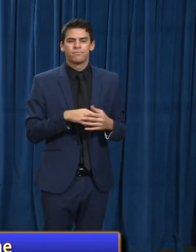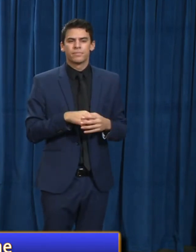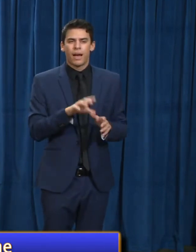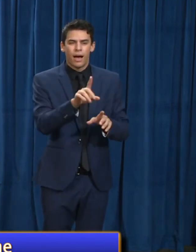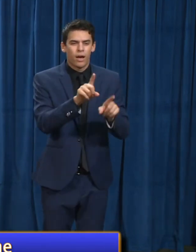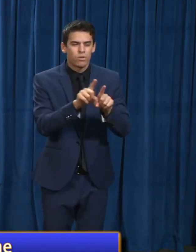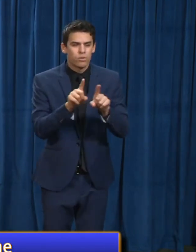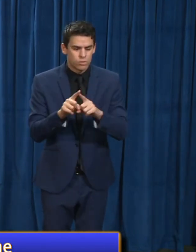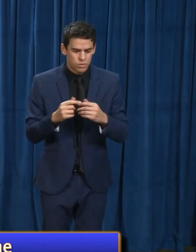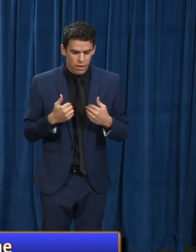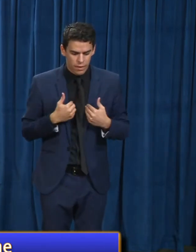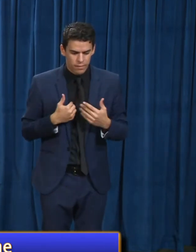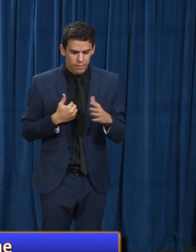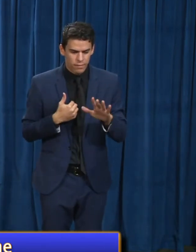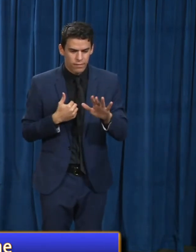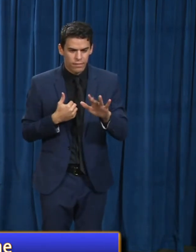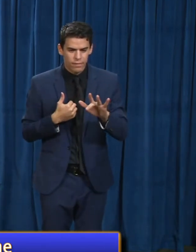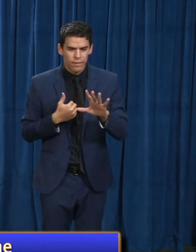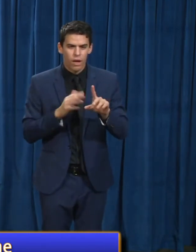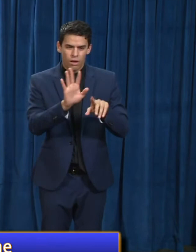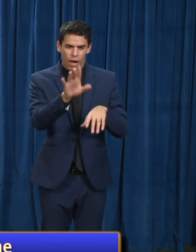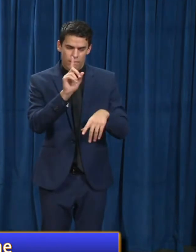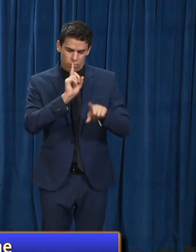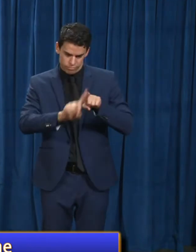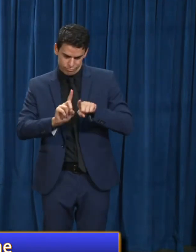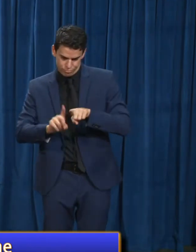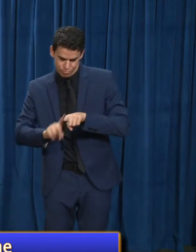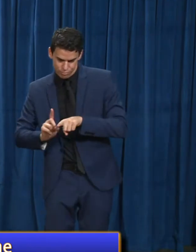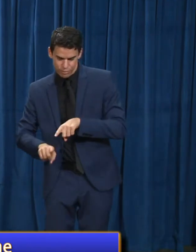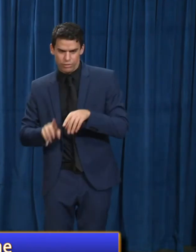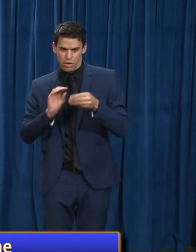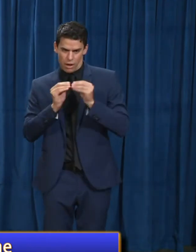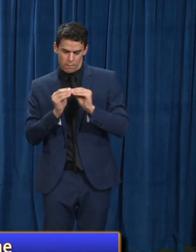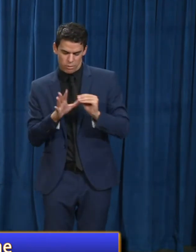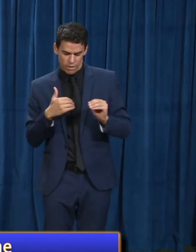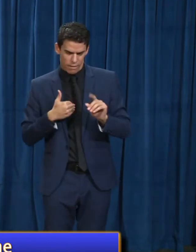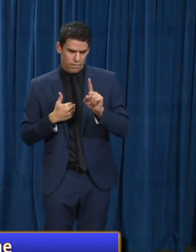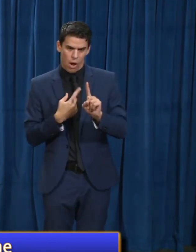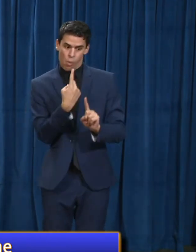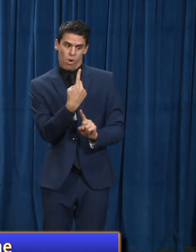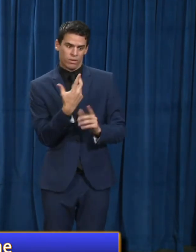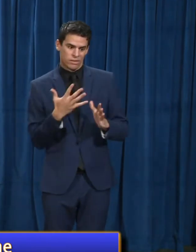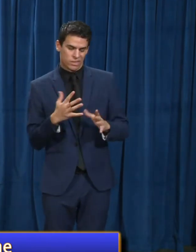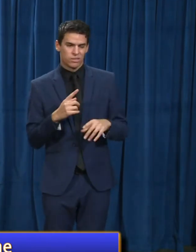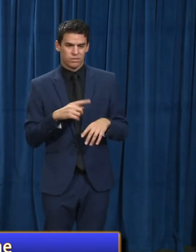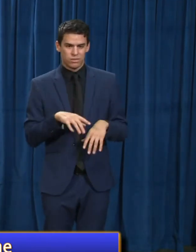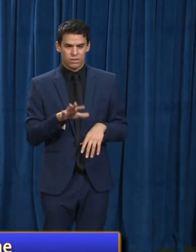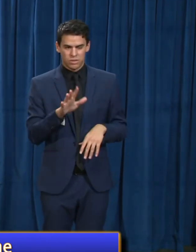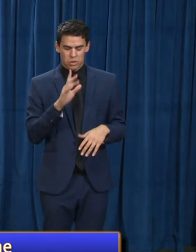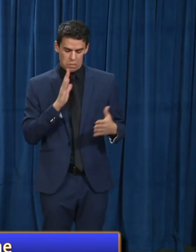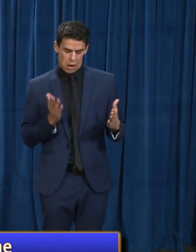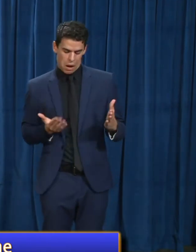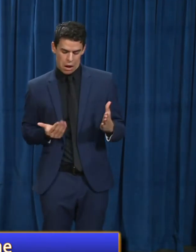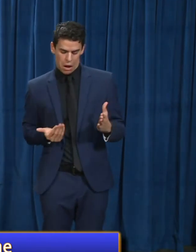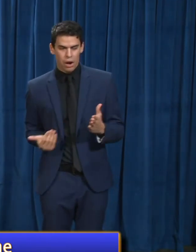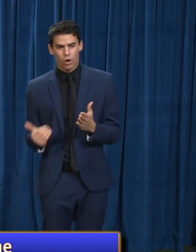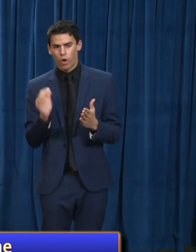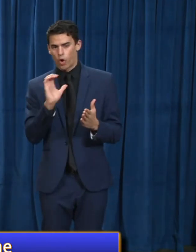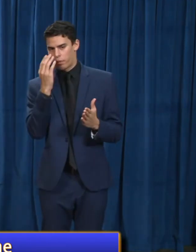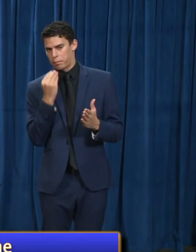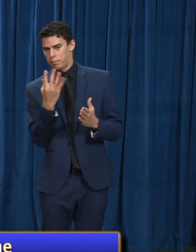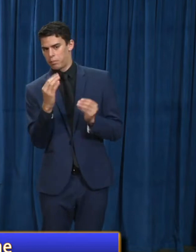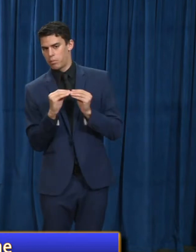also have all the different rates, not just one dose. And because you only asked for that age group, I can give you more